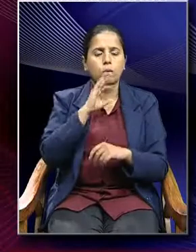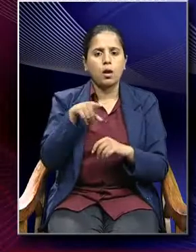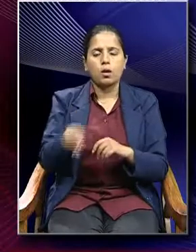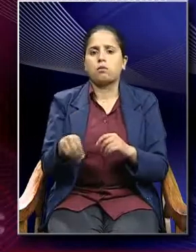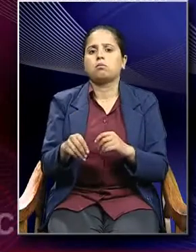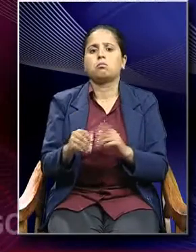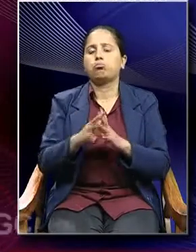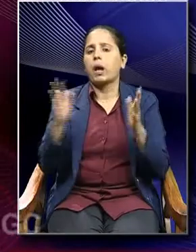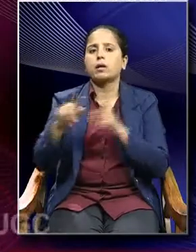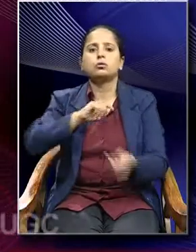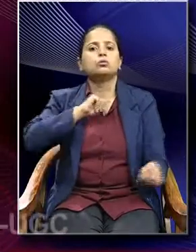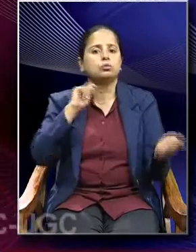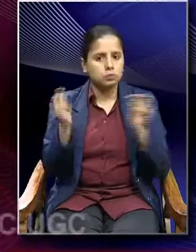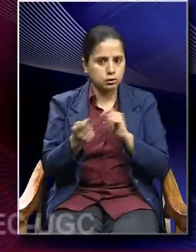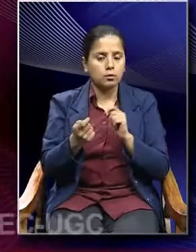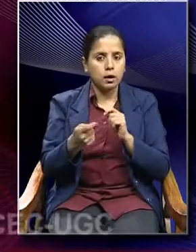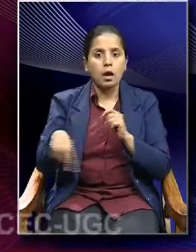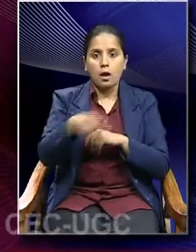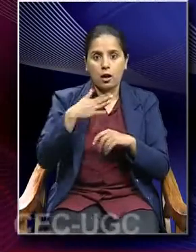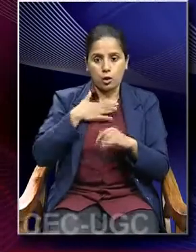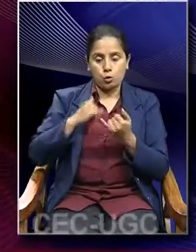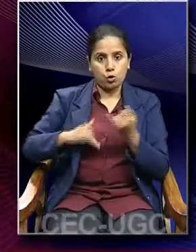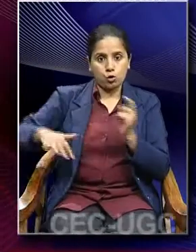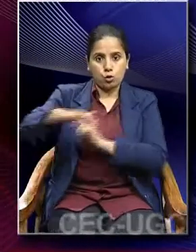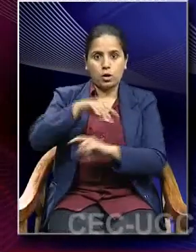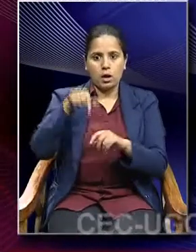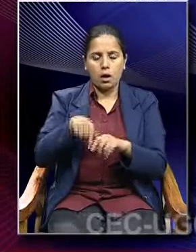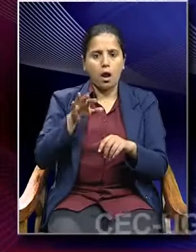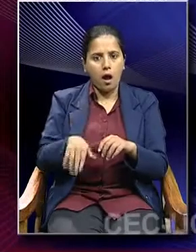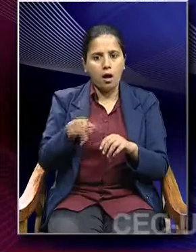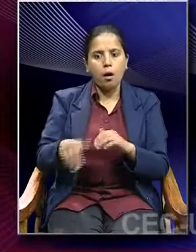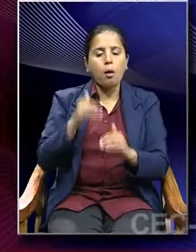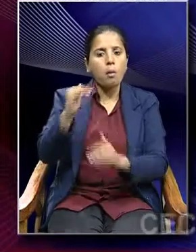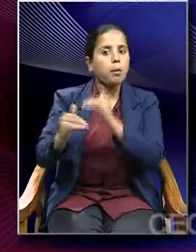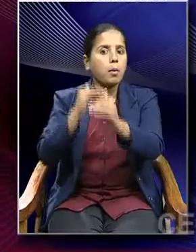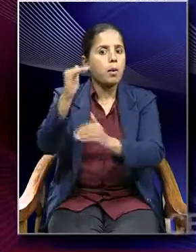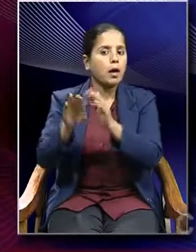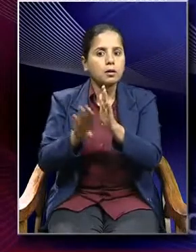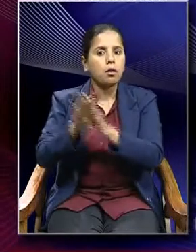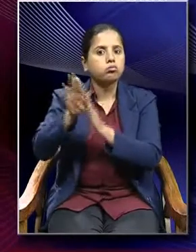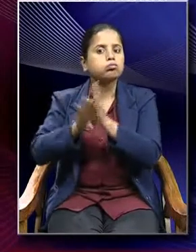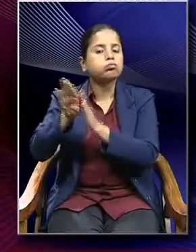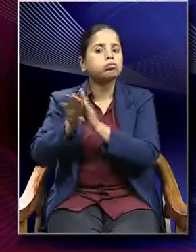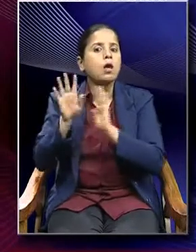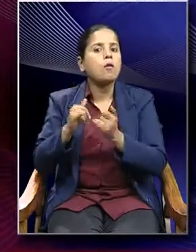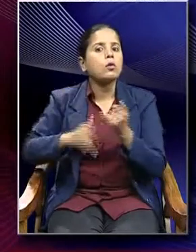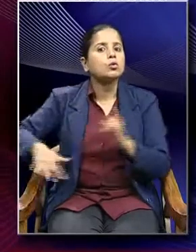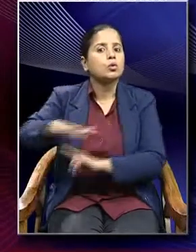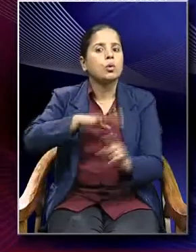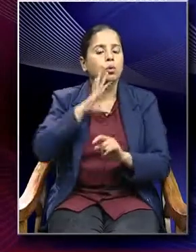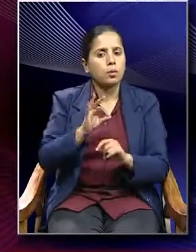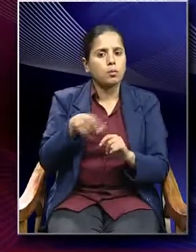evolutionary plane. That is, as society is moving, there is progress, there is development. So a category